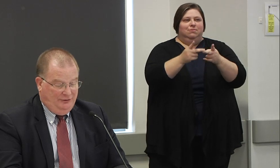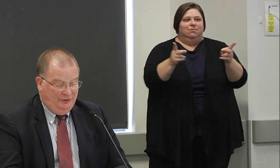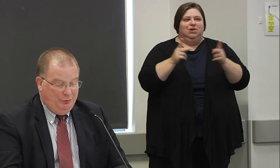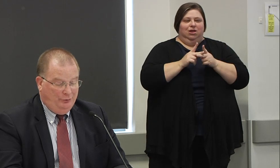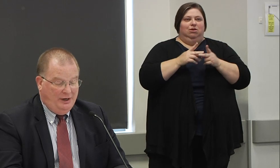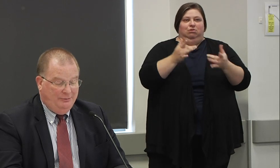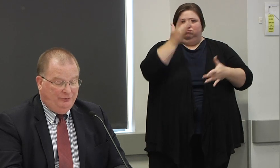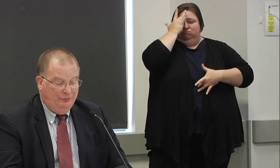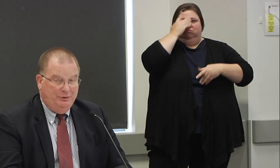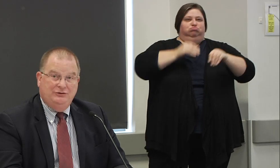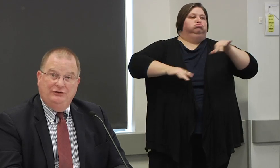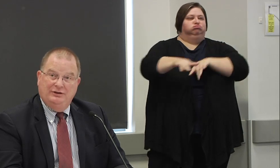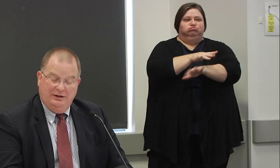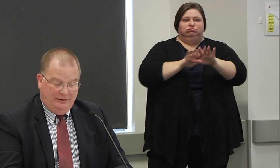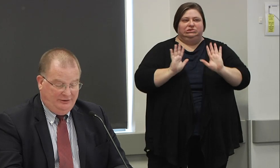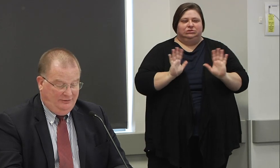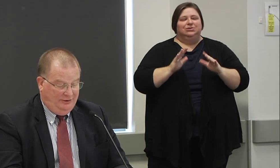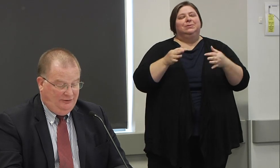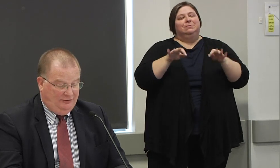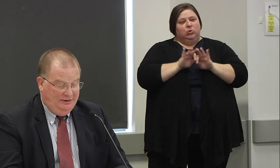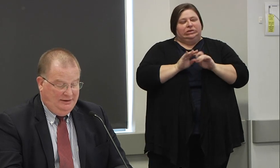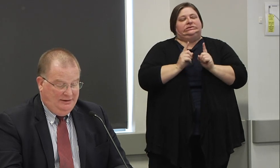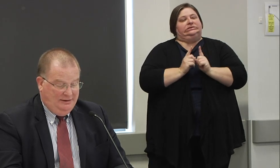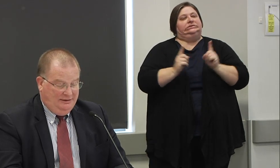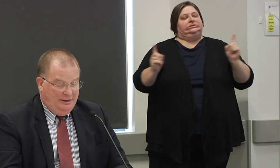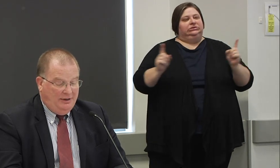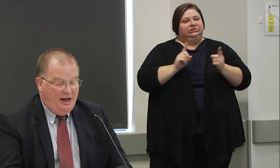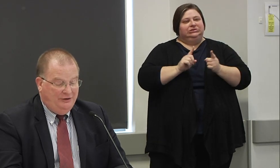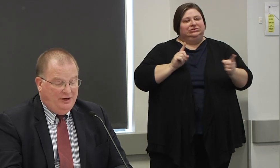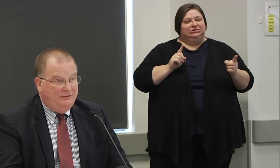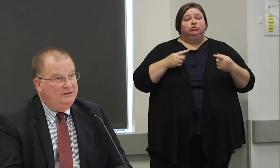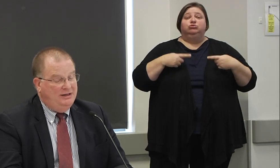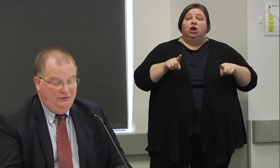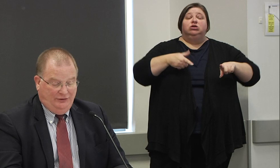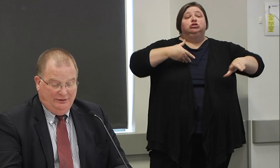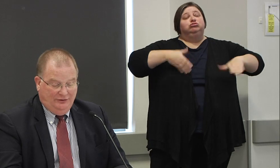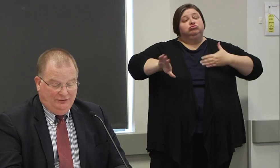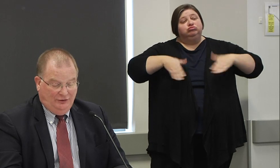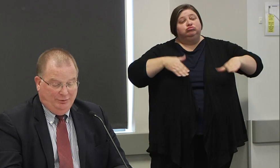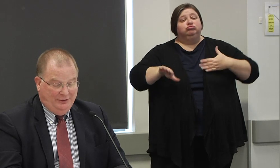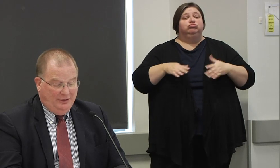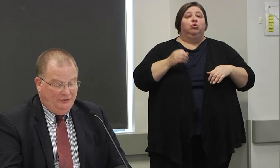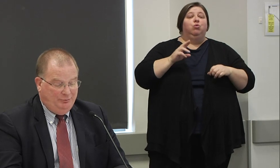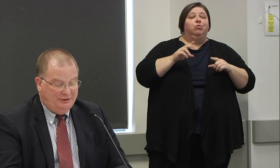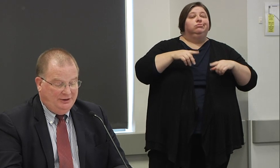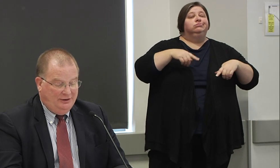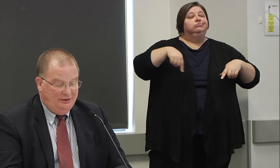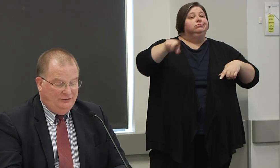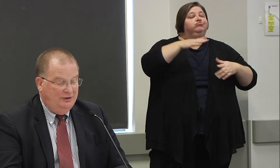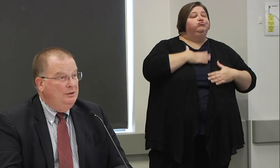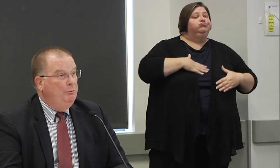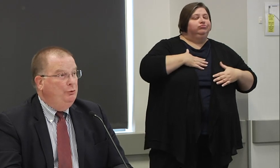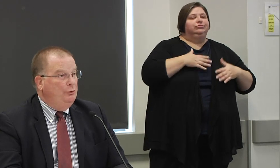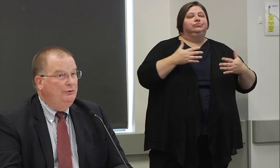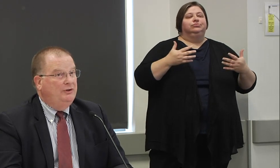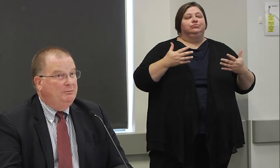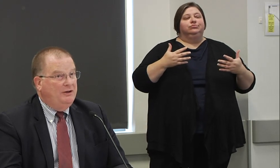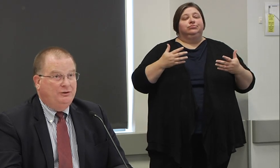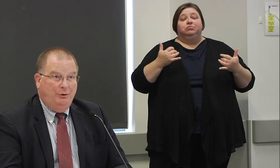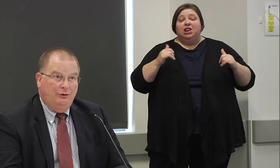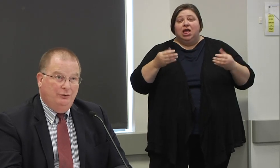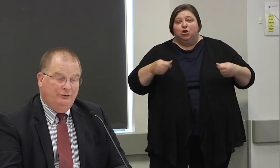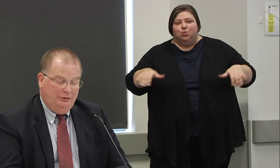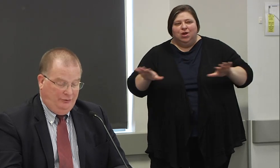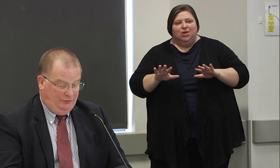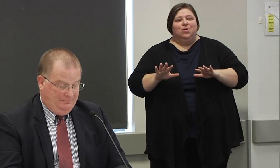using boat ramps or beaches and other activities, keeping high-traffic day use areas such as playgrounds, picnic areas, pools, and basketball